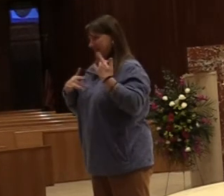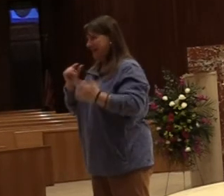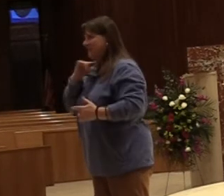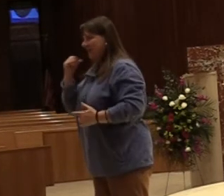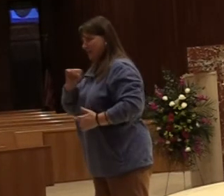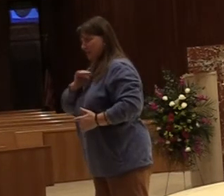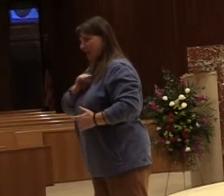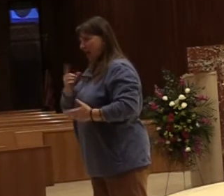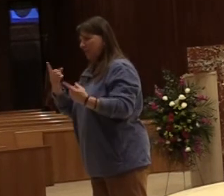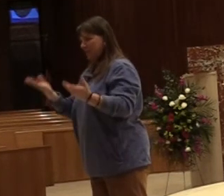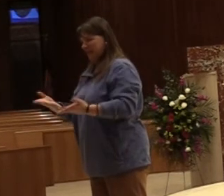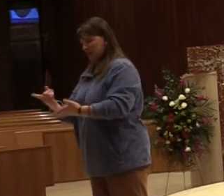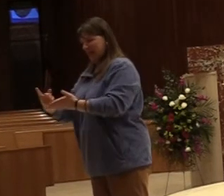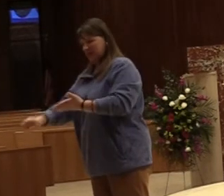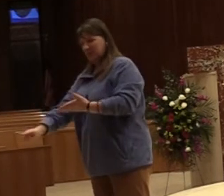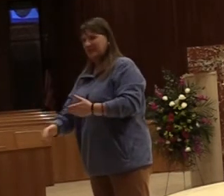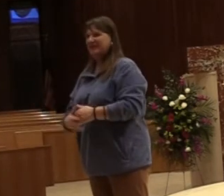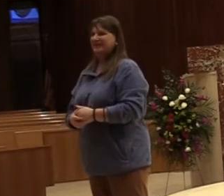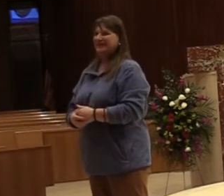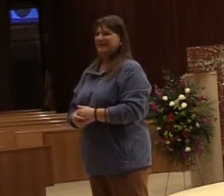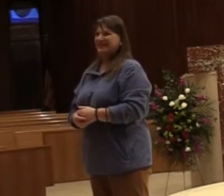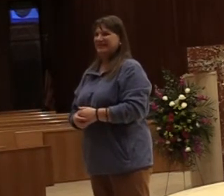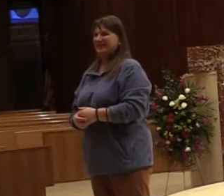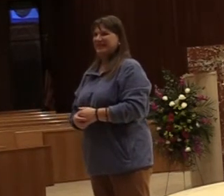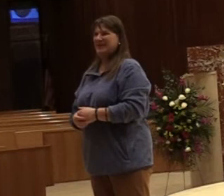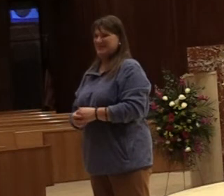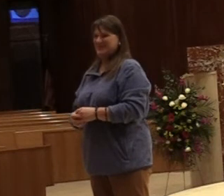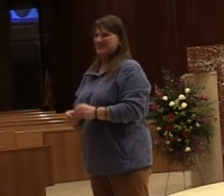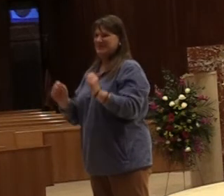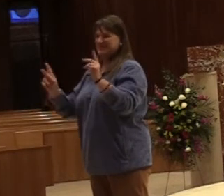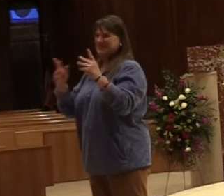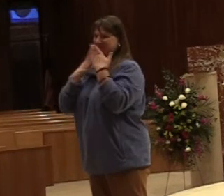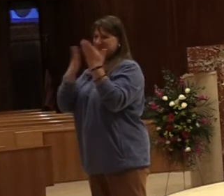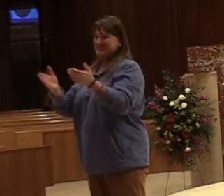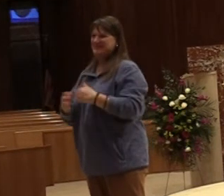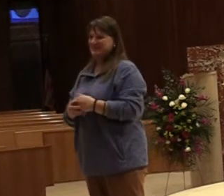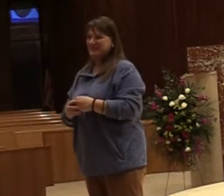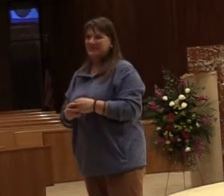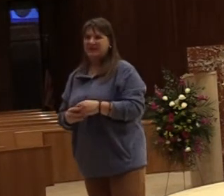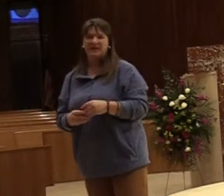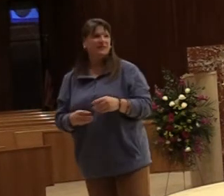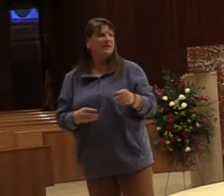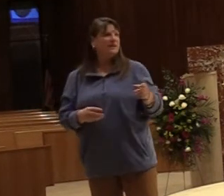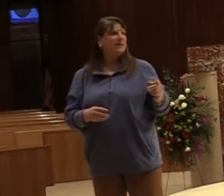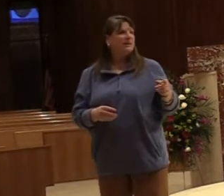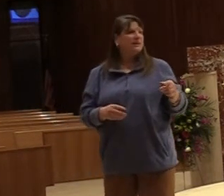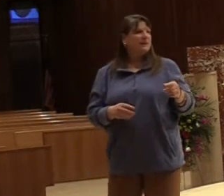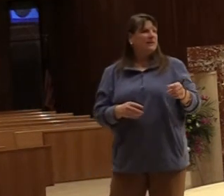the next one, so we'll move back to the 18 next time. Thanks, guys. Thank you.